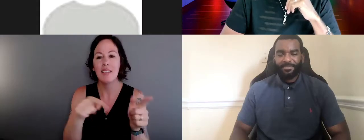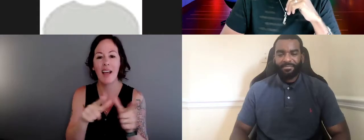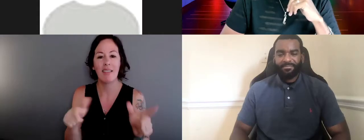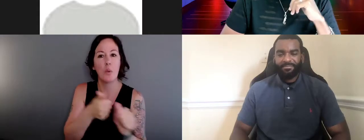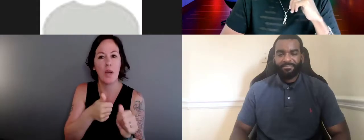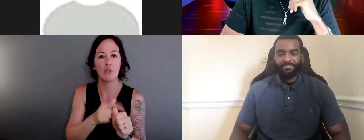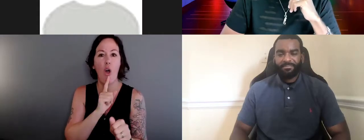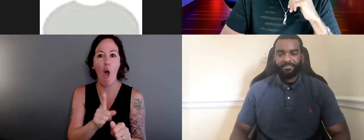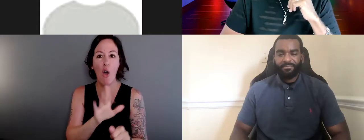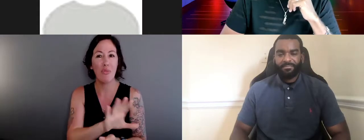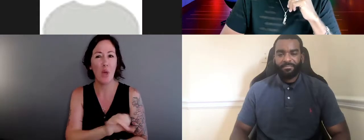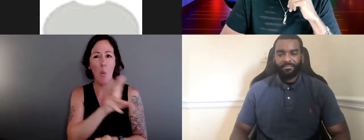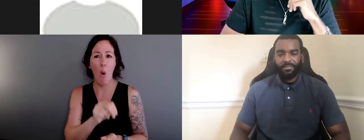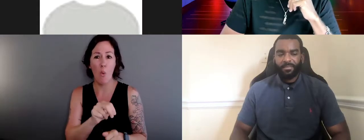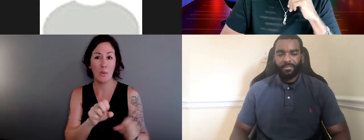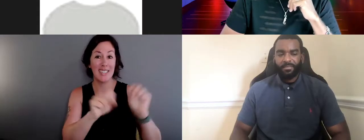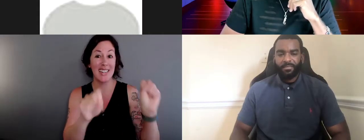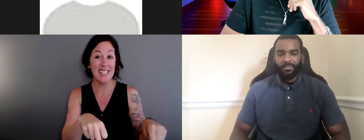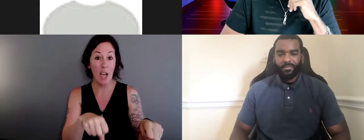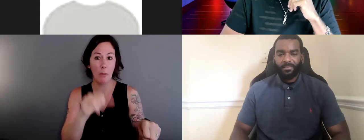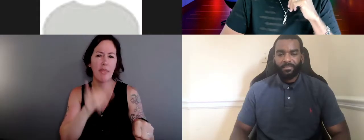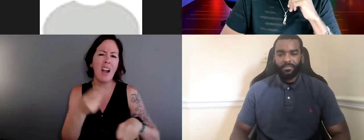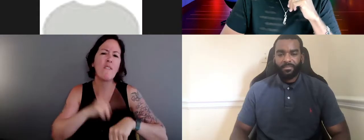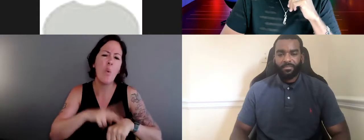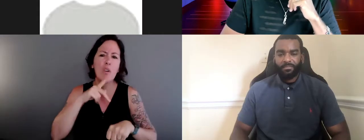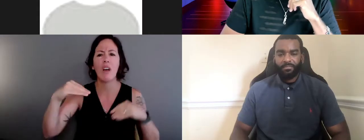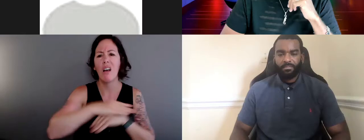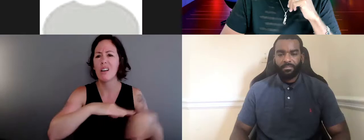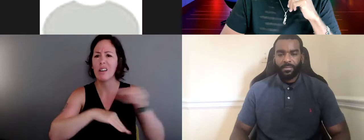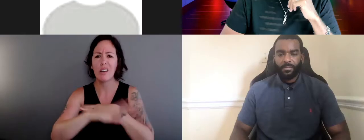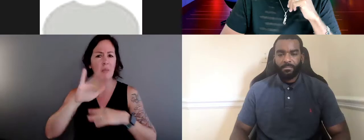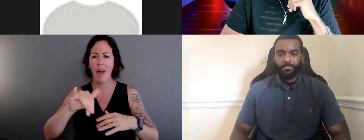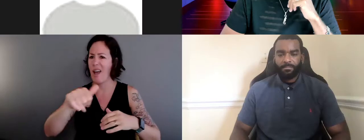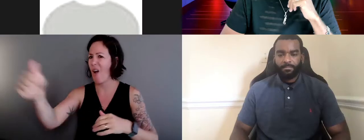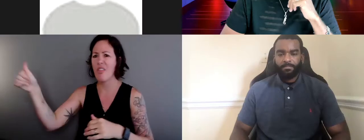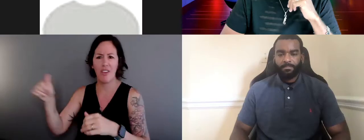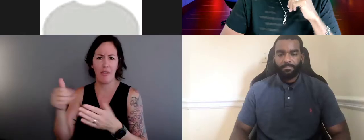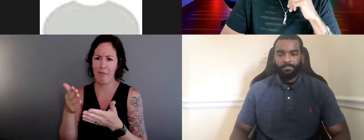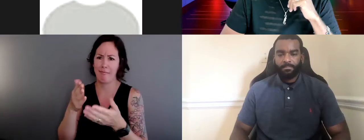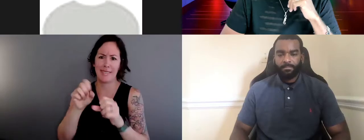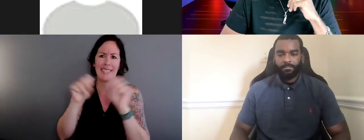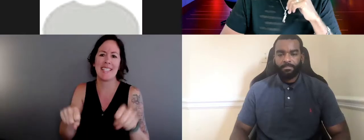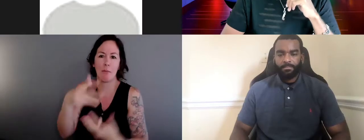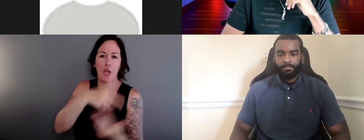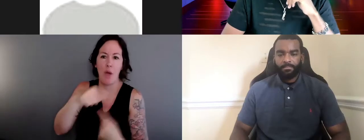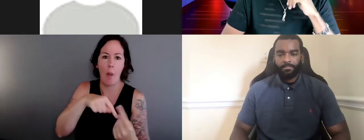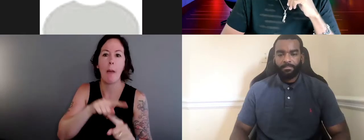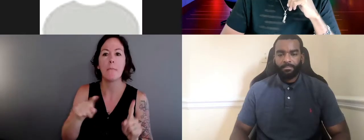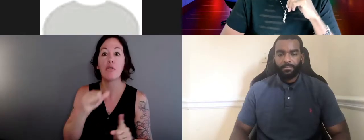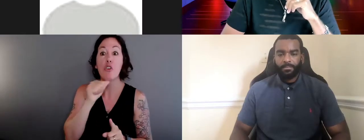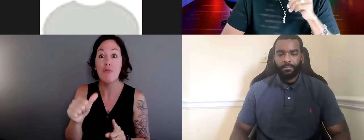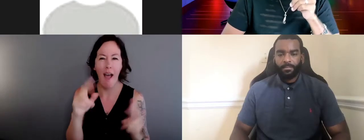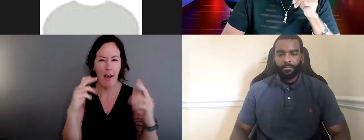basically I wanted to emphasize that languages are each their own system, and they